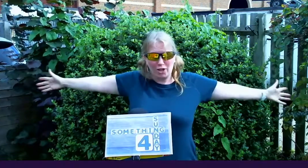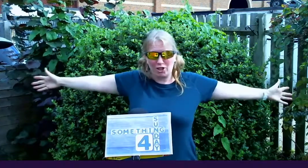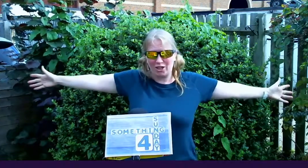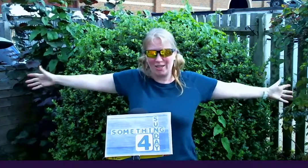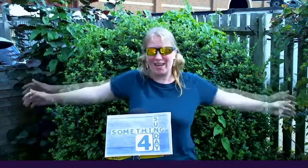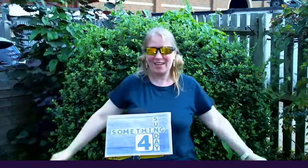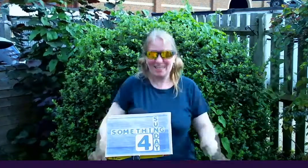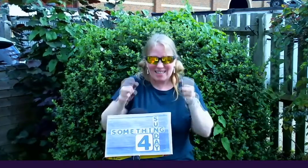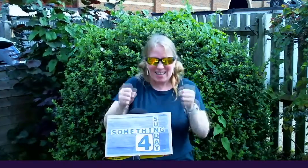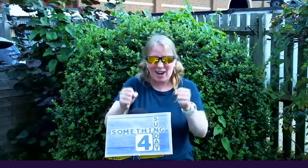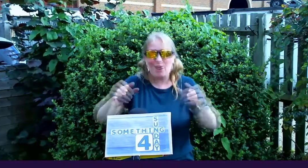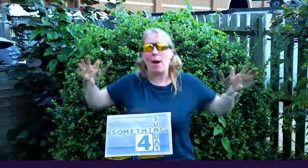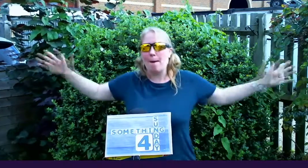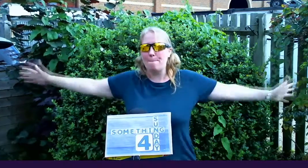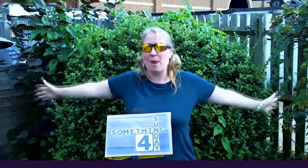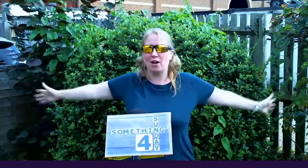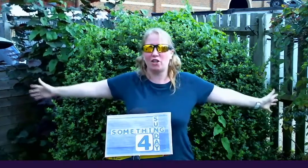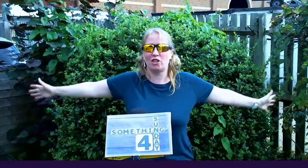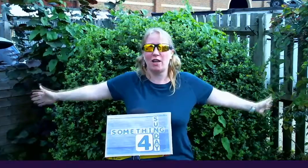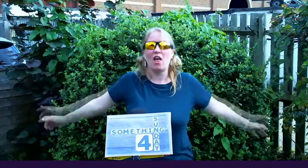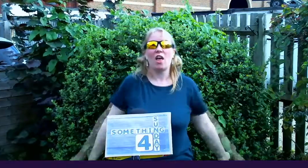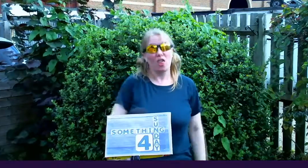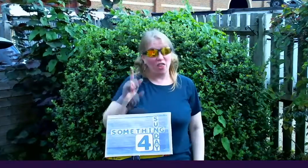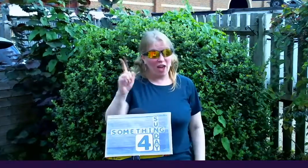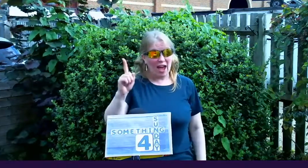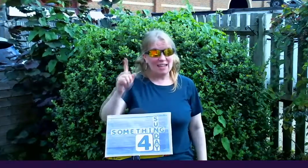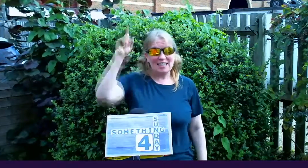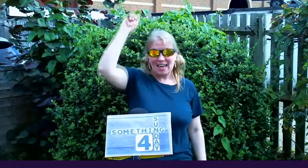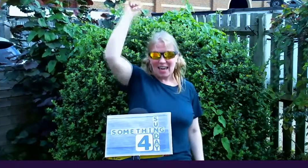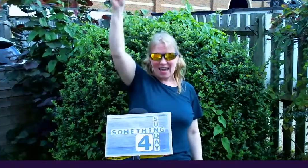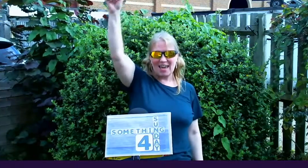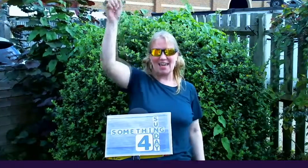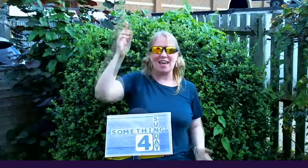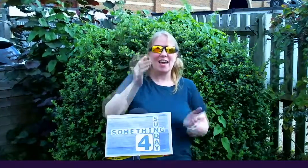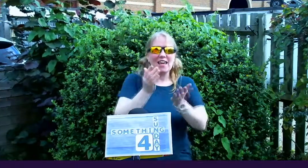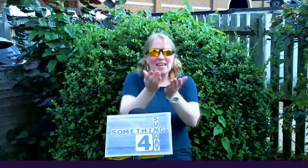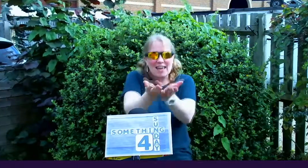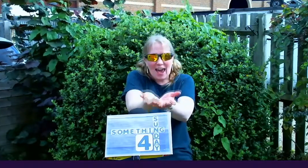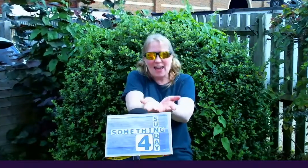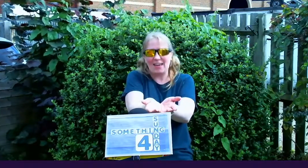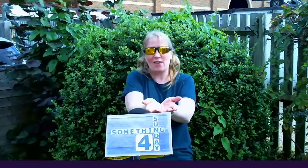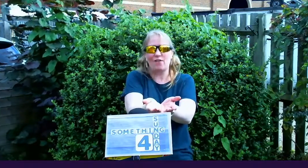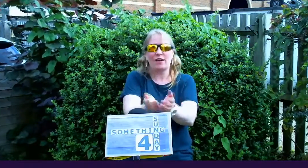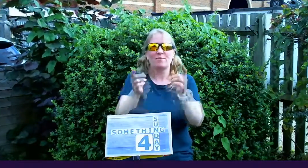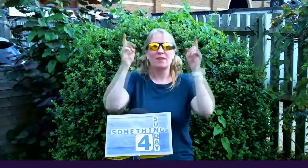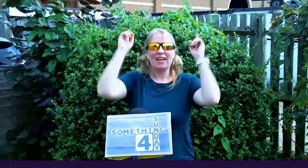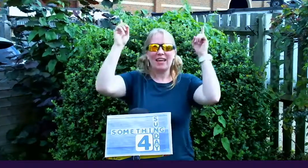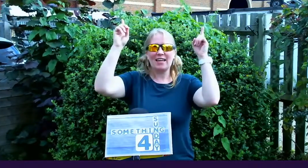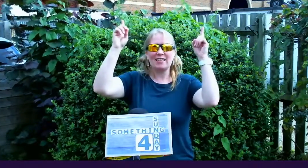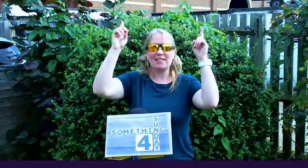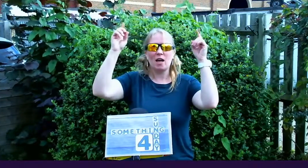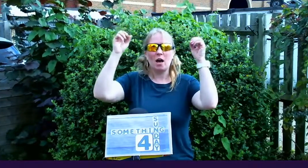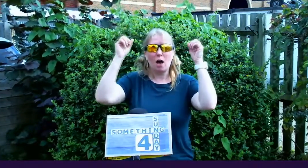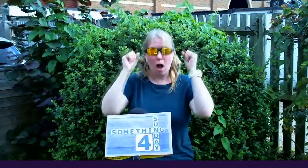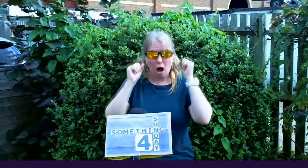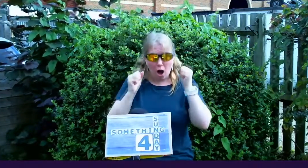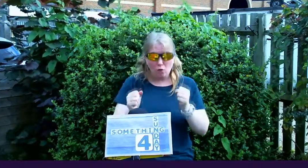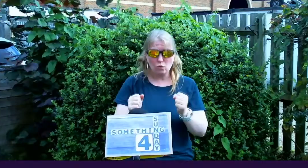So much, yeah? So much that he gave his